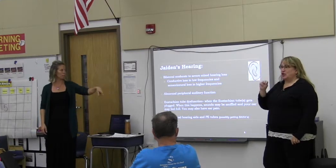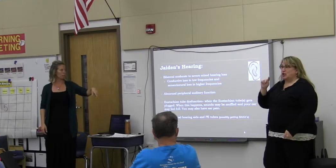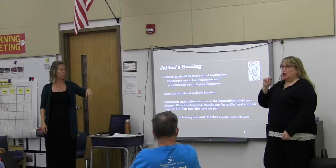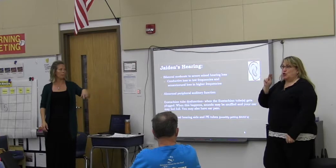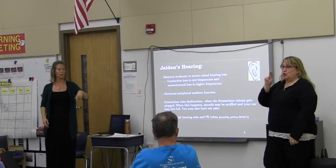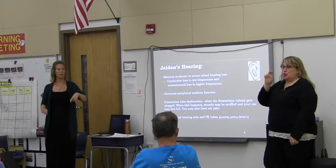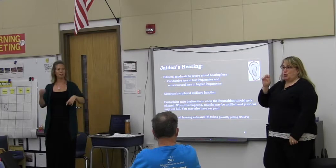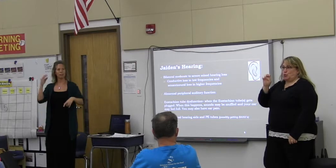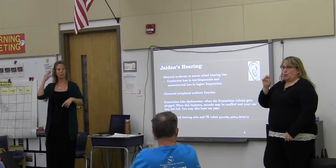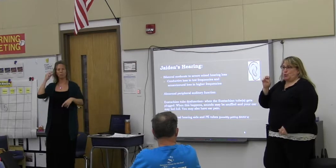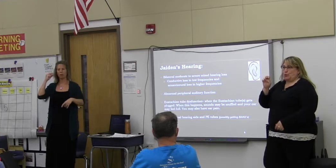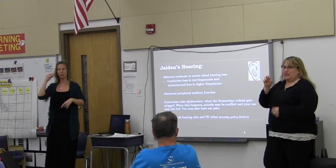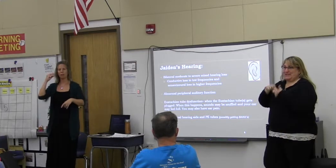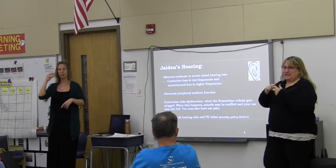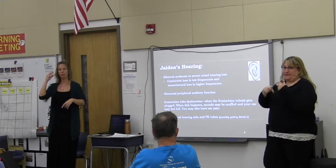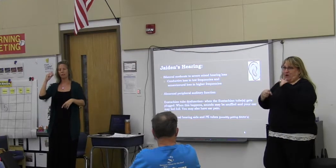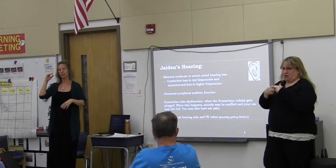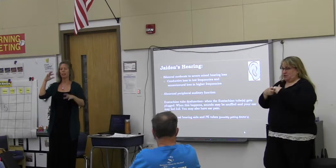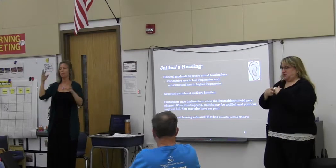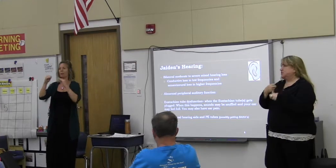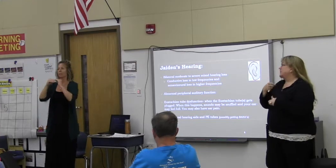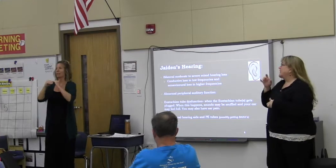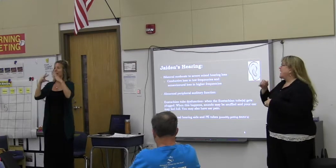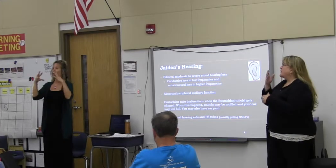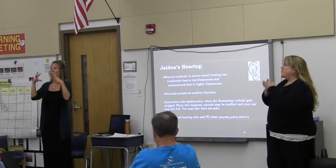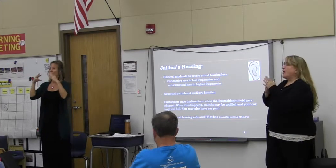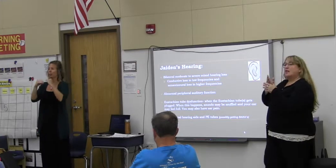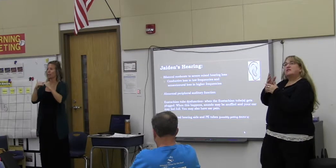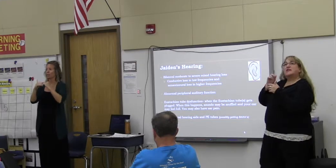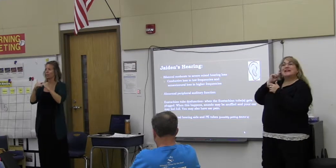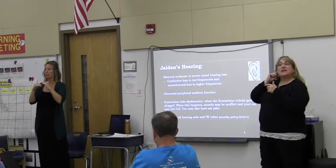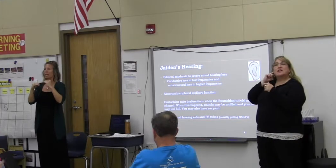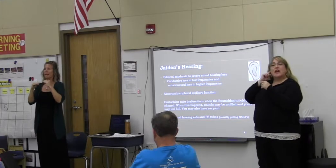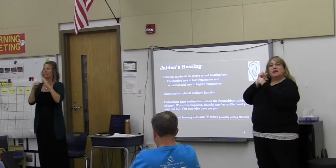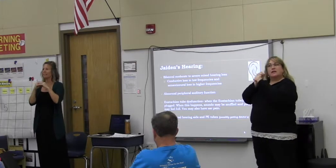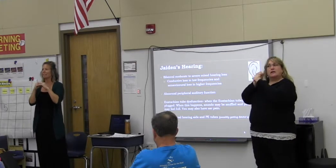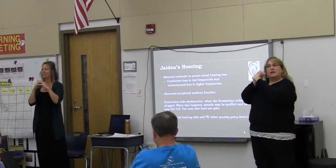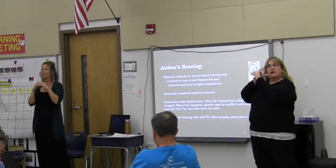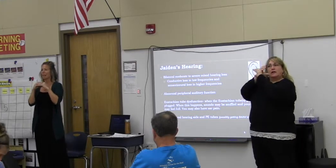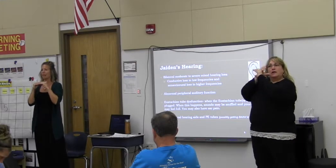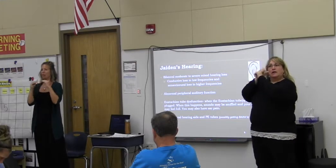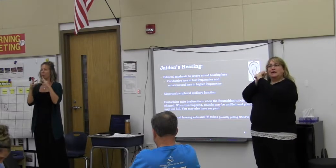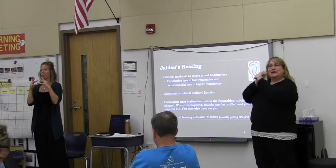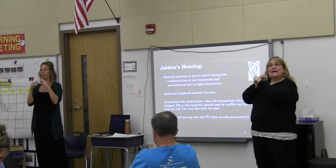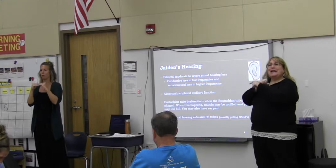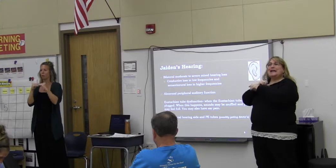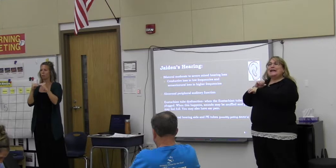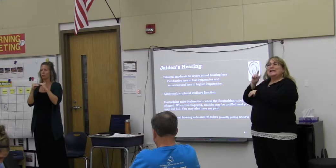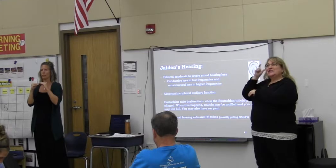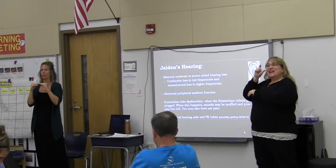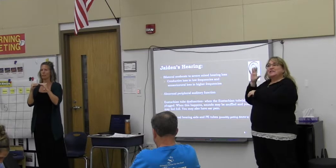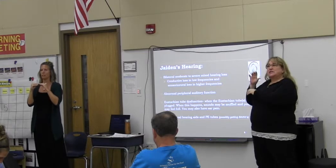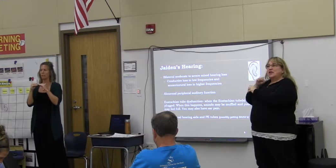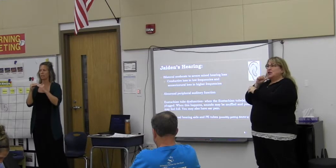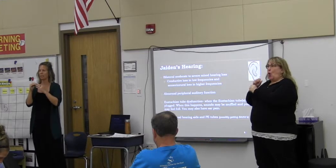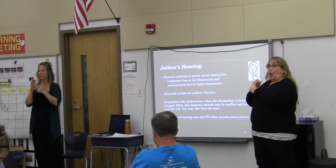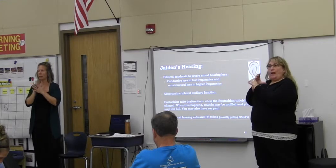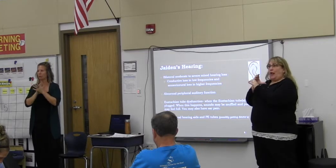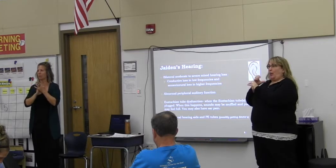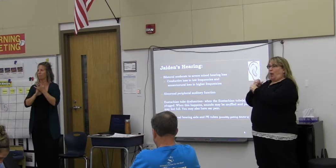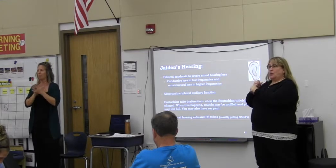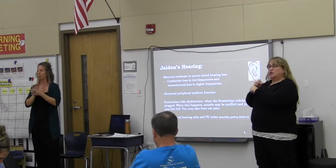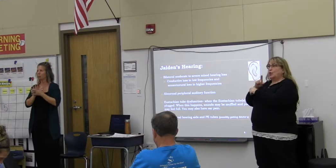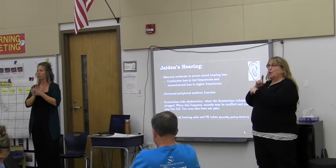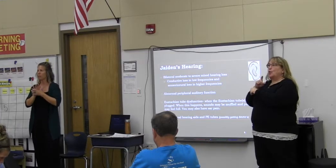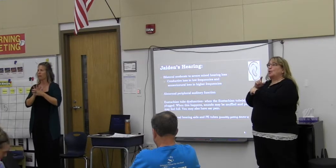dysfunction, and this is the part of our ear, basically it opens and closes, and his does not open and close. So a lot of times things